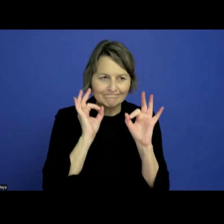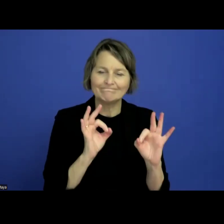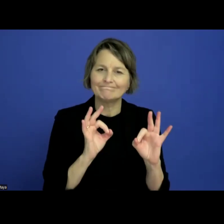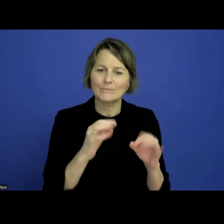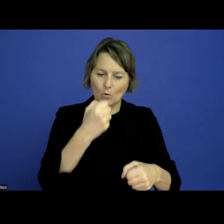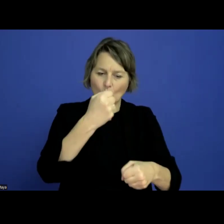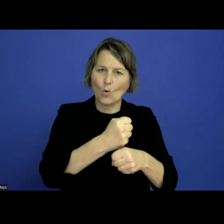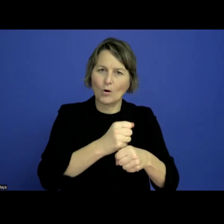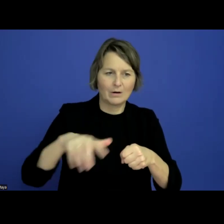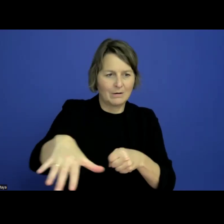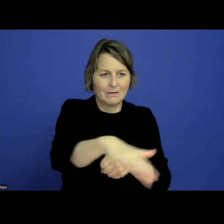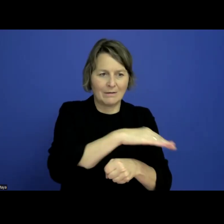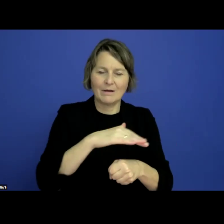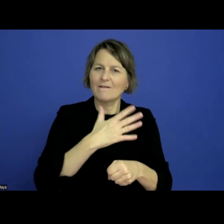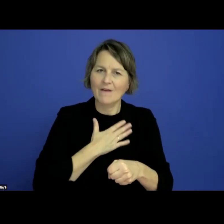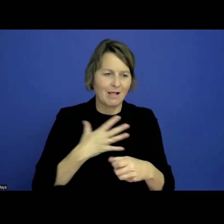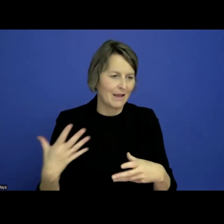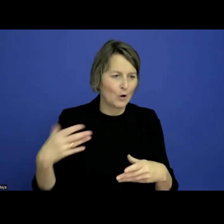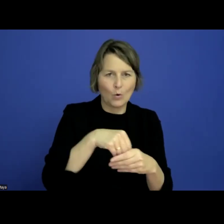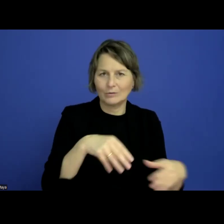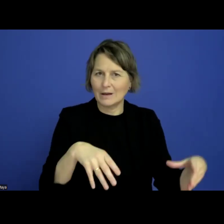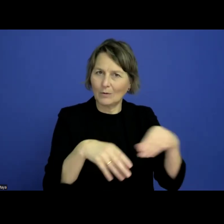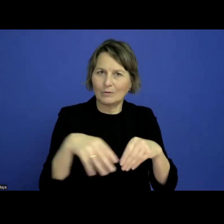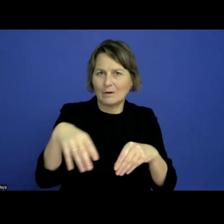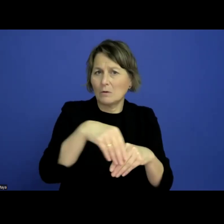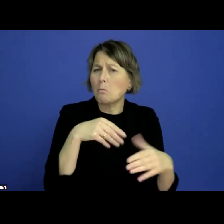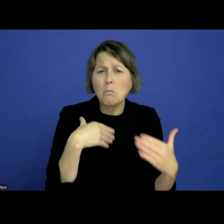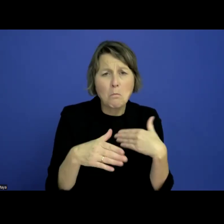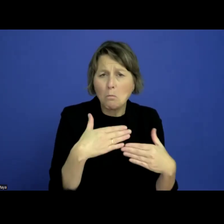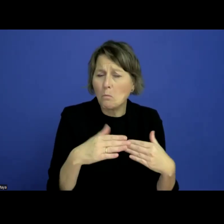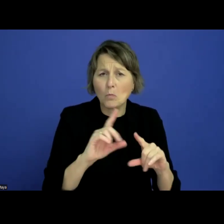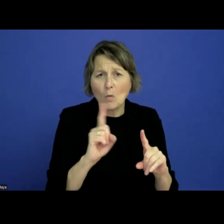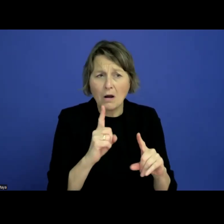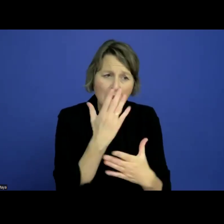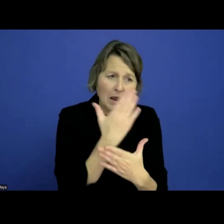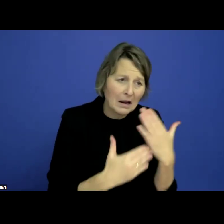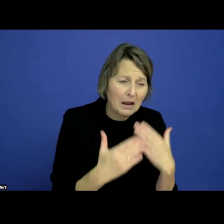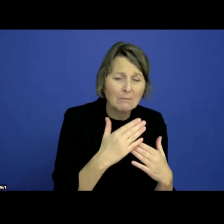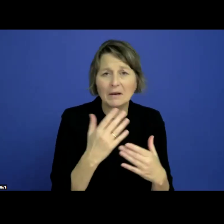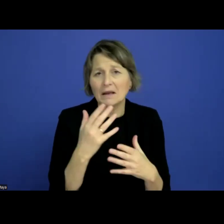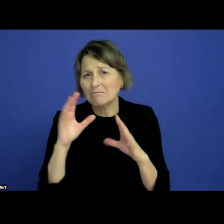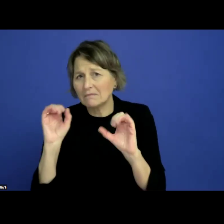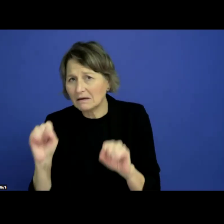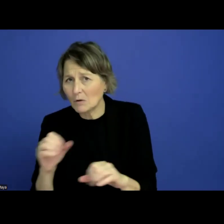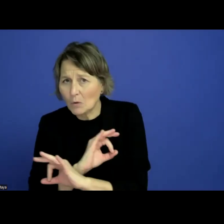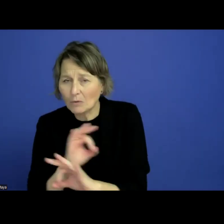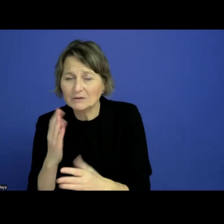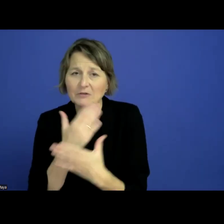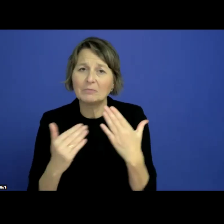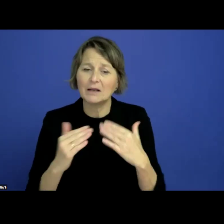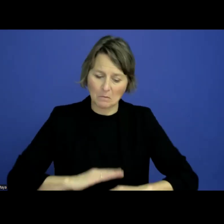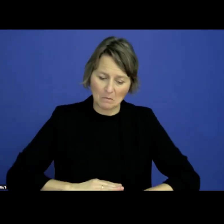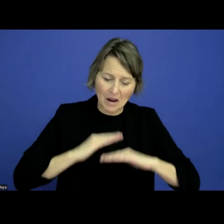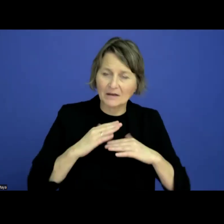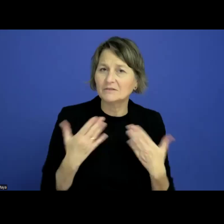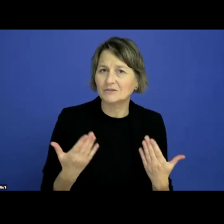to all, regardless of ability or life stage. To the question how Capability engages